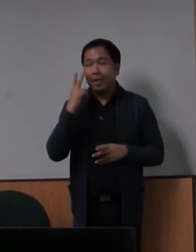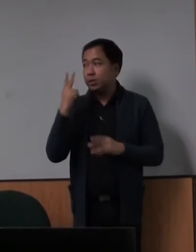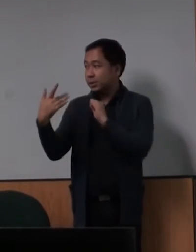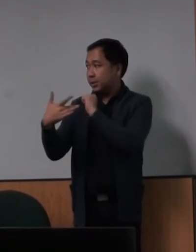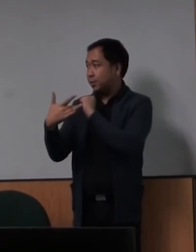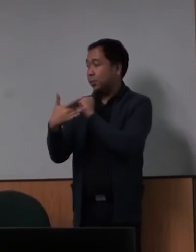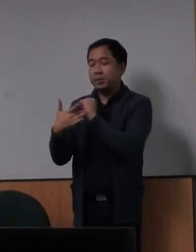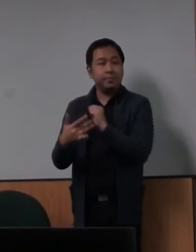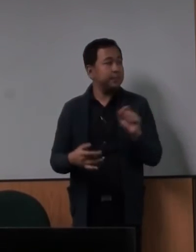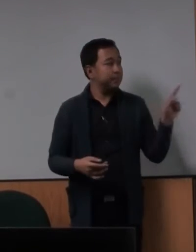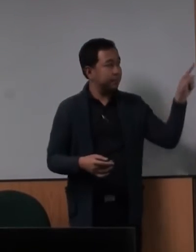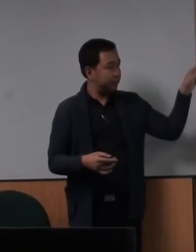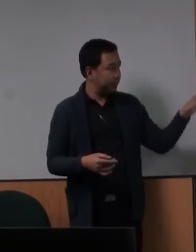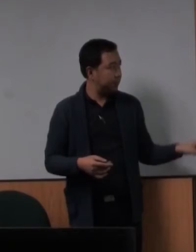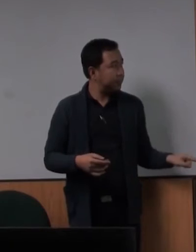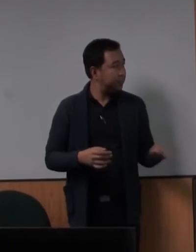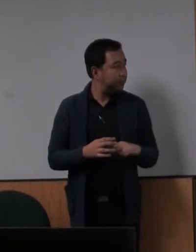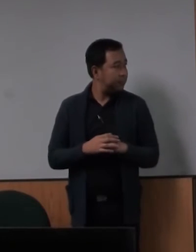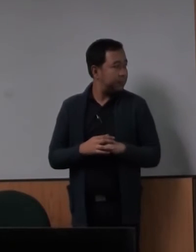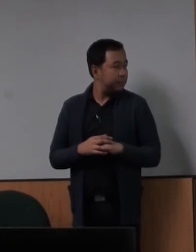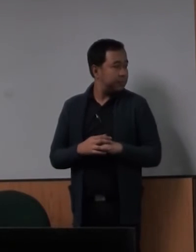technology, and there's a study that the